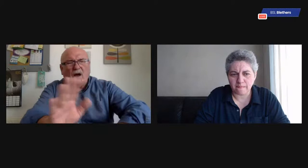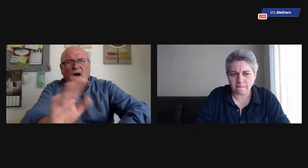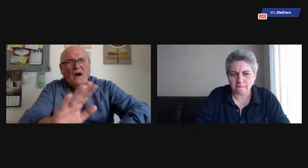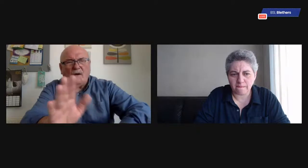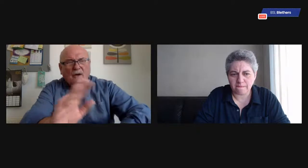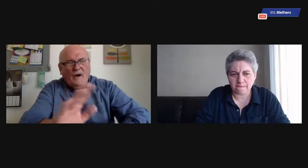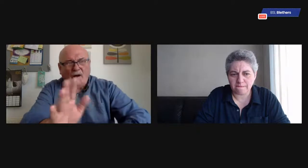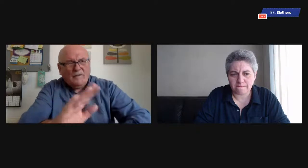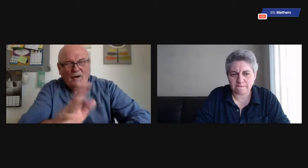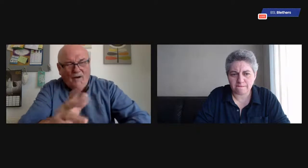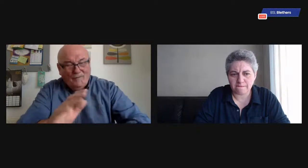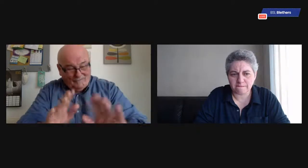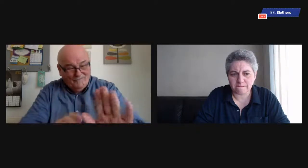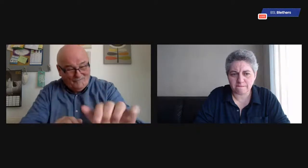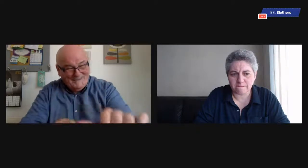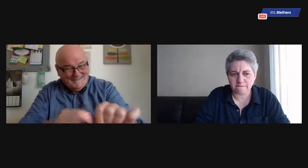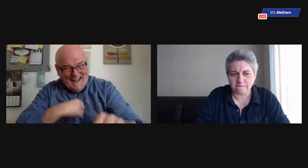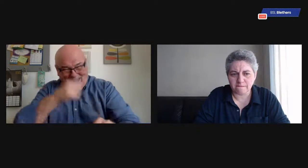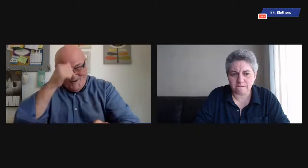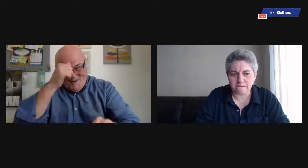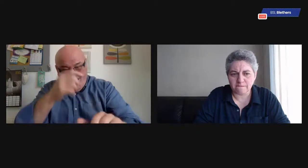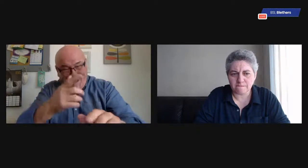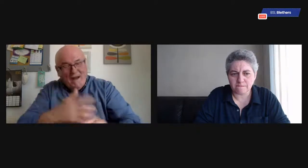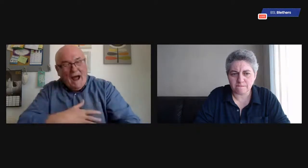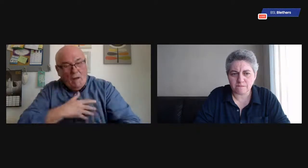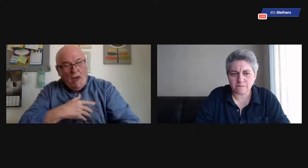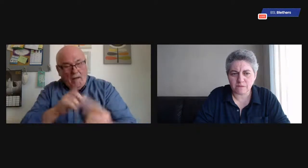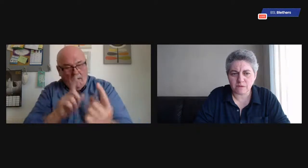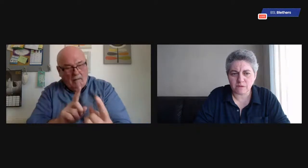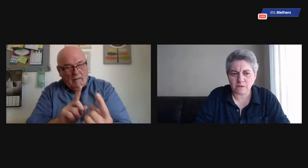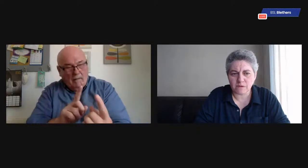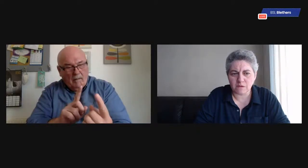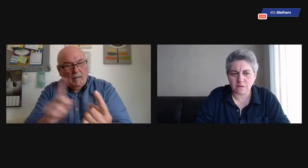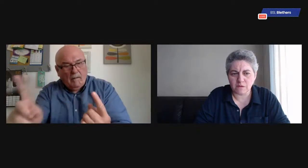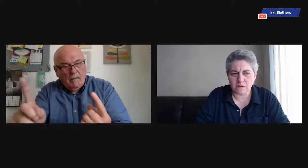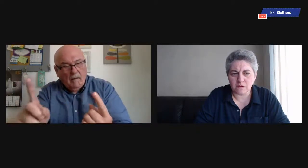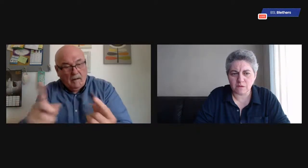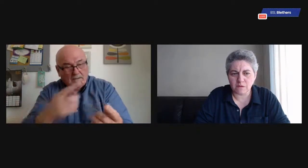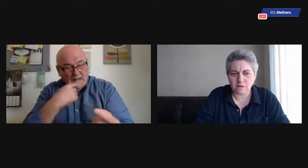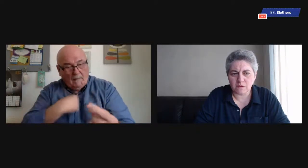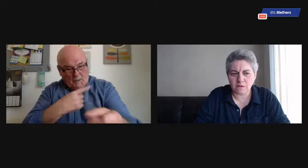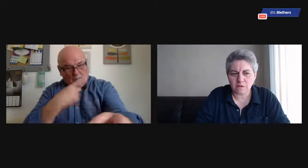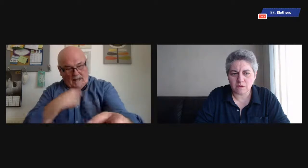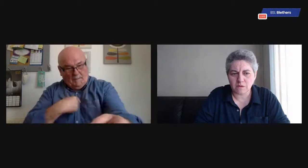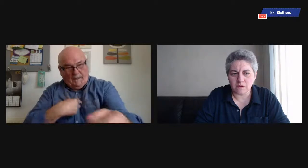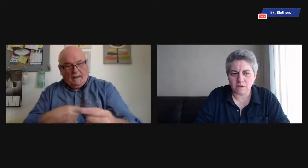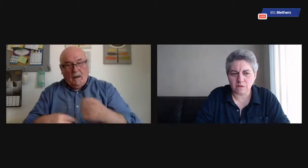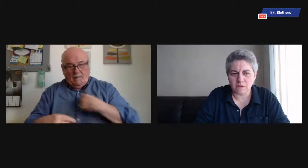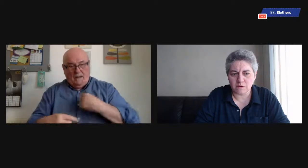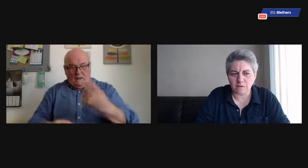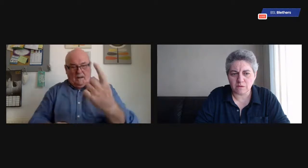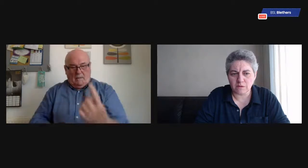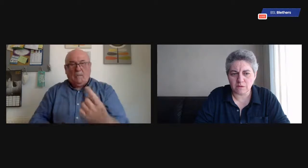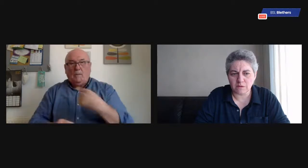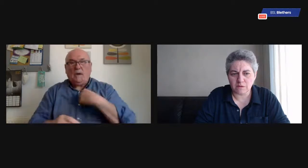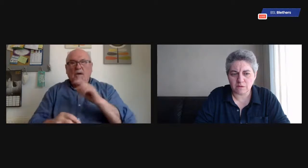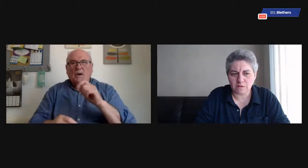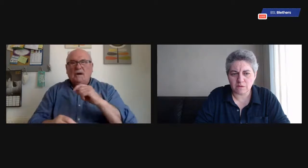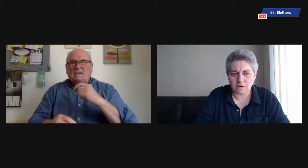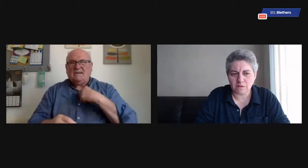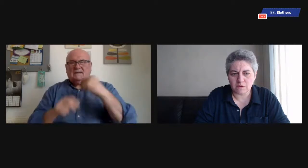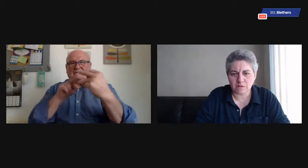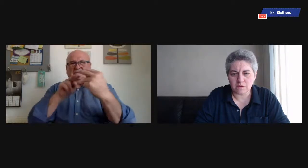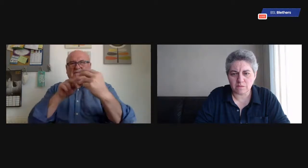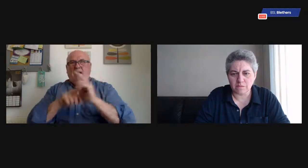there, it's not when you were there the whole time when you arrived. I know what you mean, but what the police are asking, they're asking specific